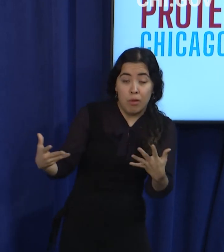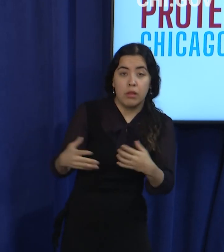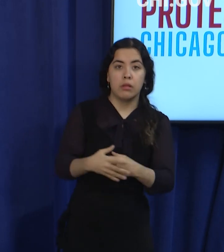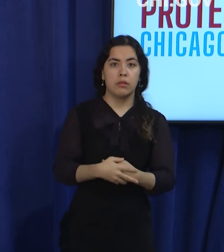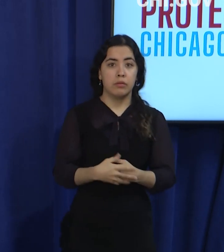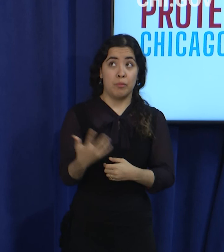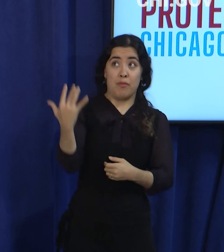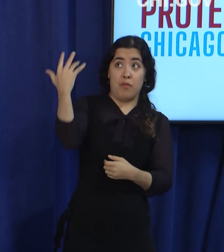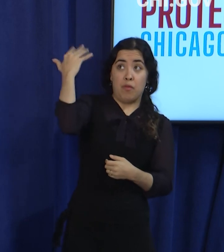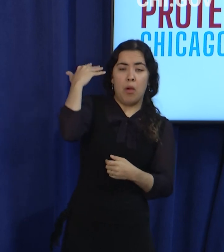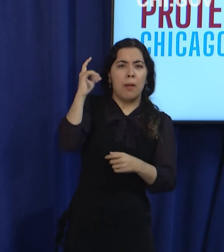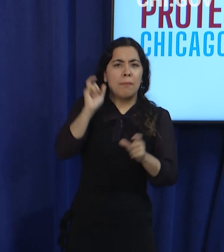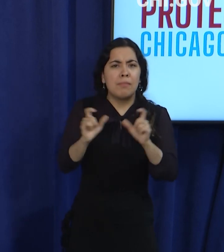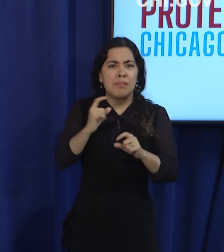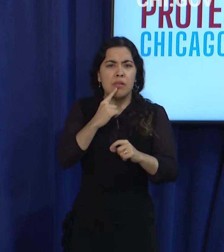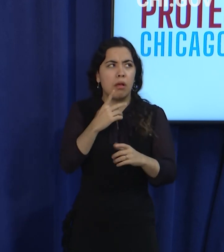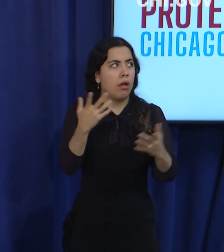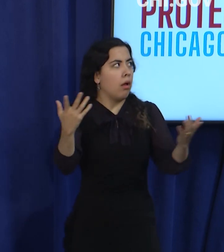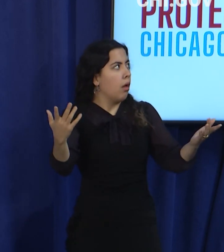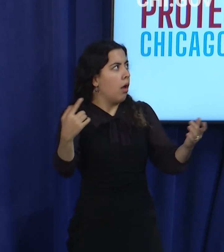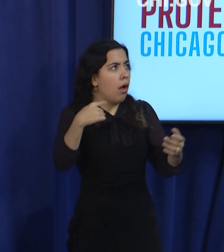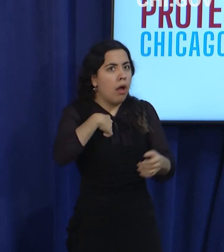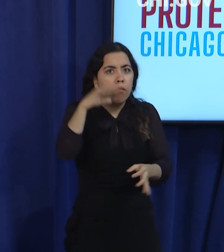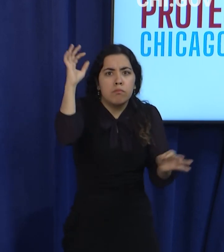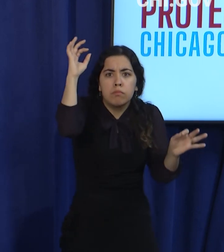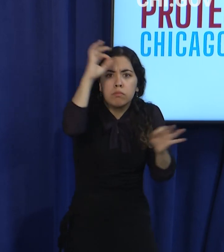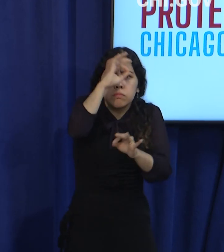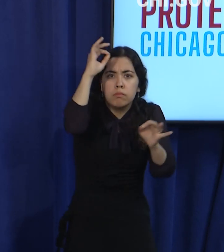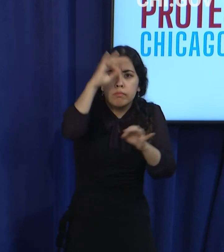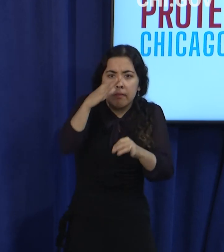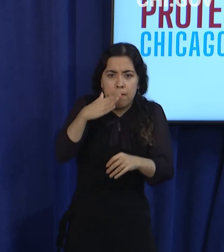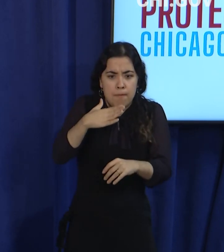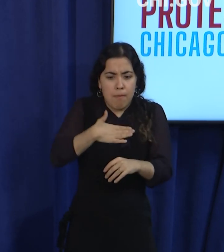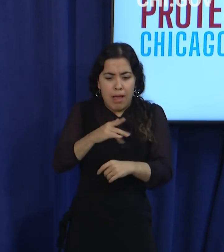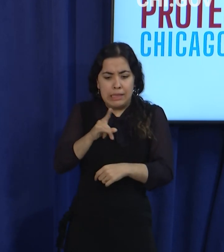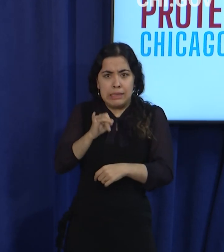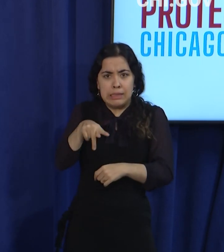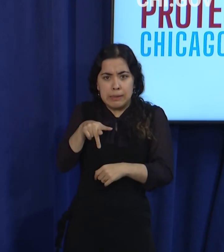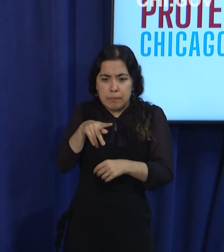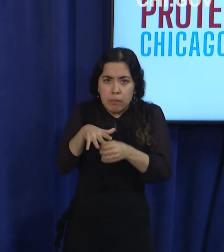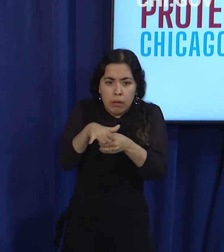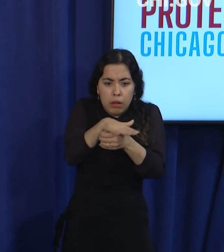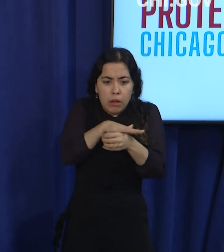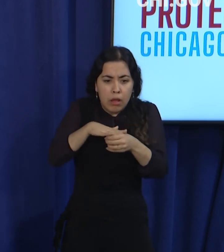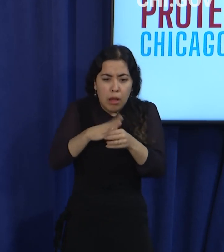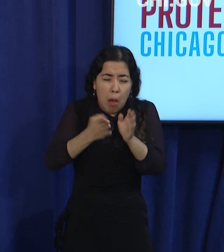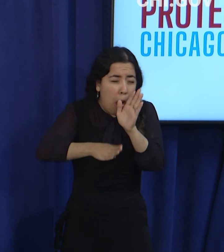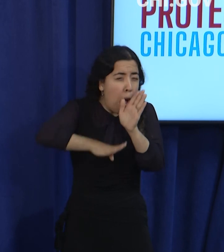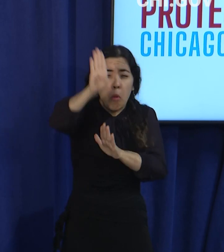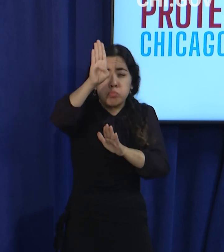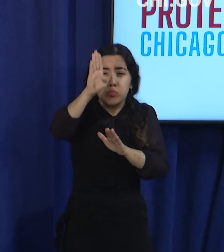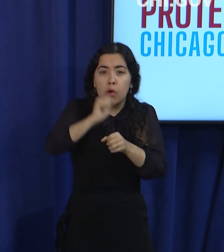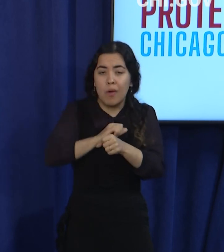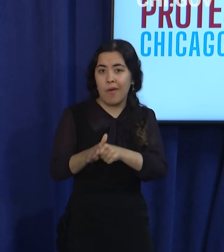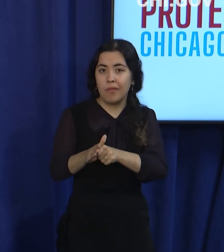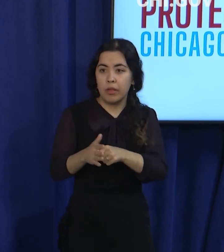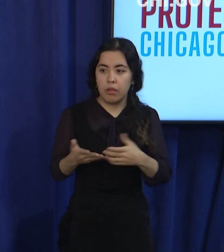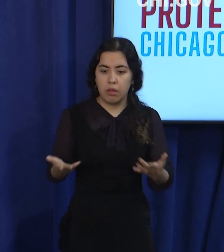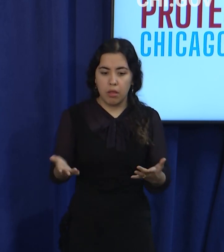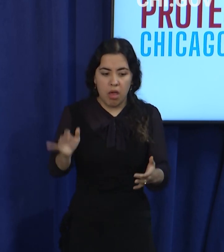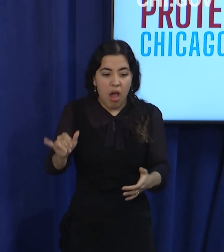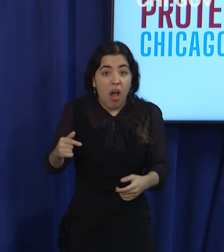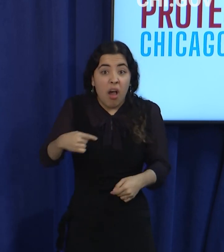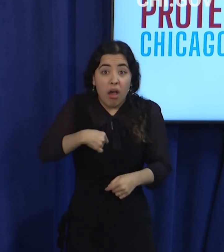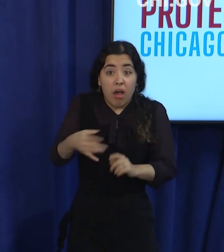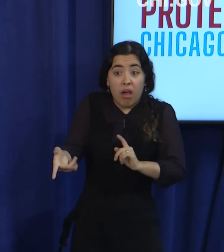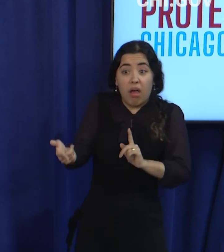had no idea that I lived in a zip code that had this high of positivity. I had no idea that I could have it